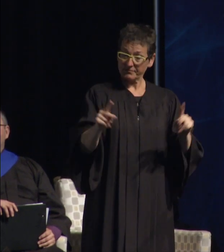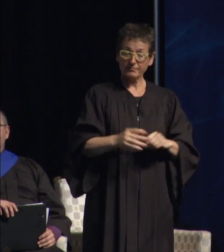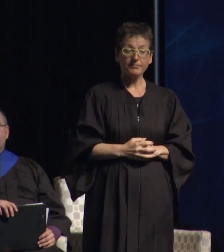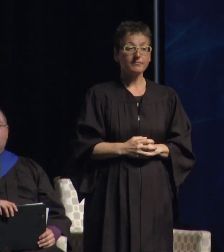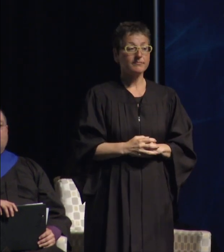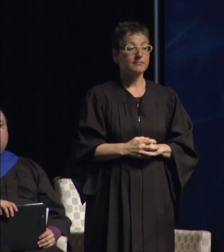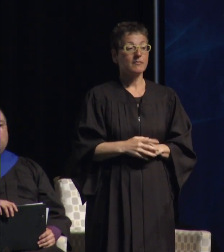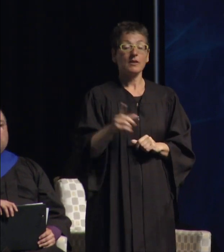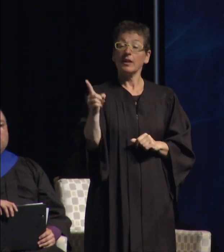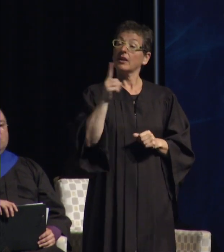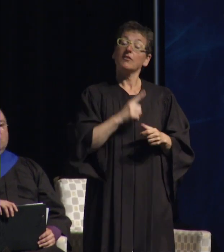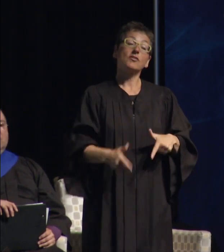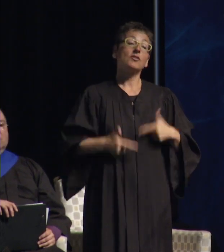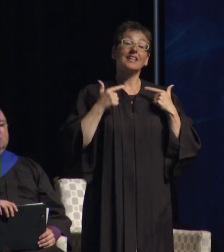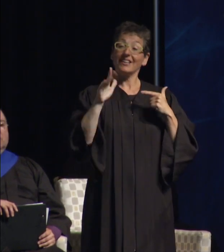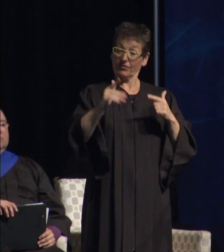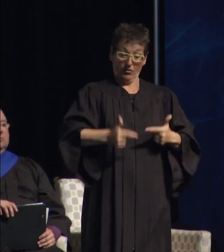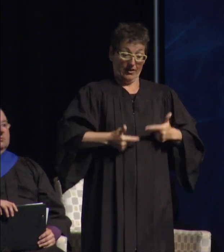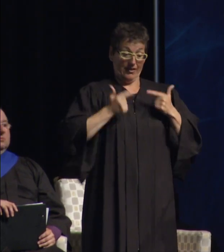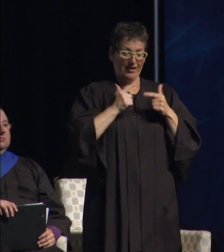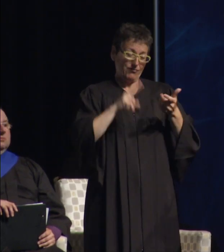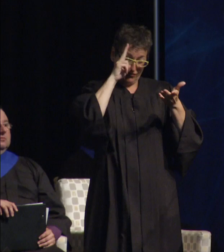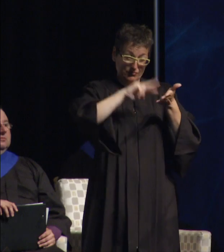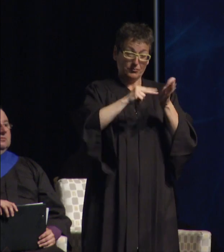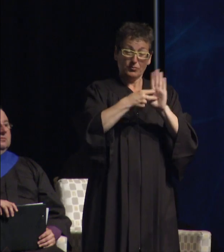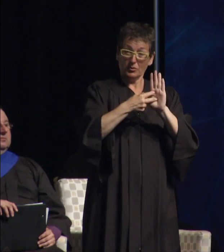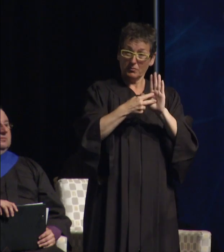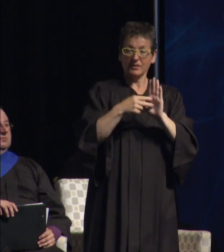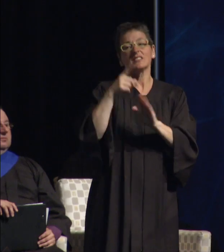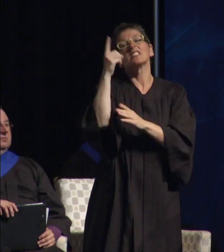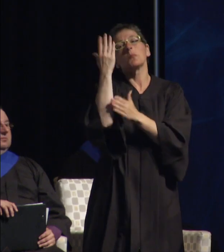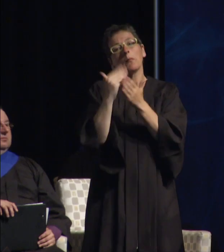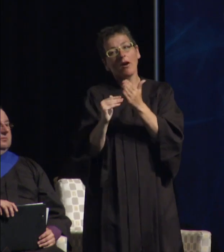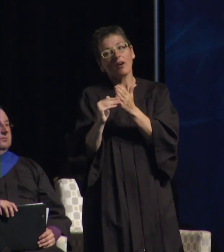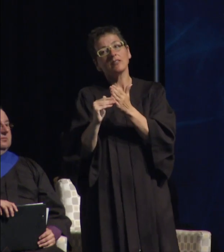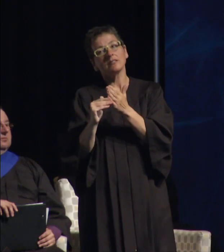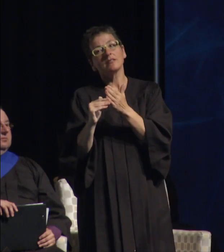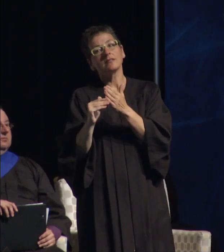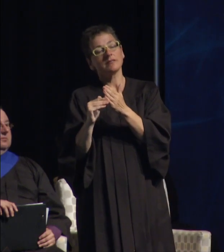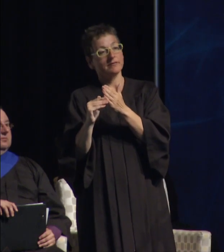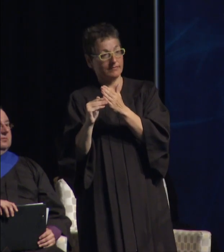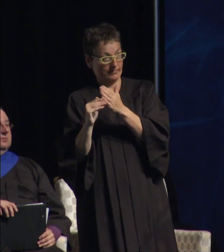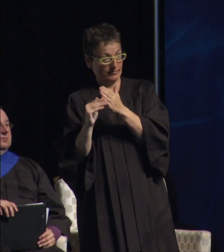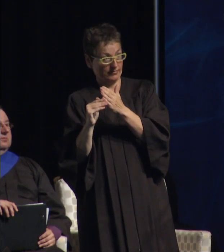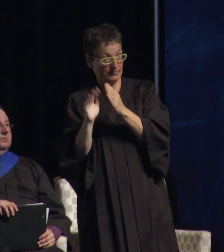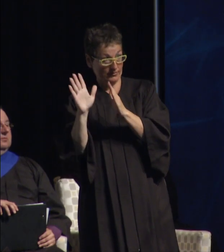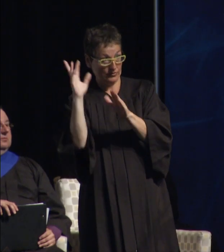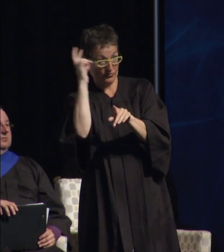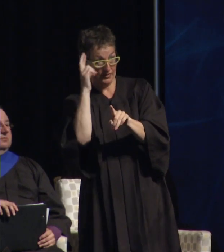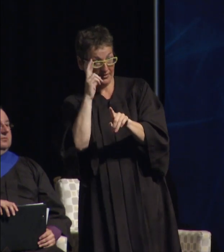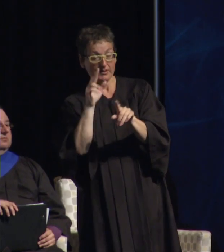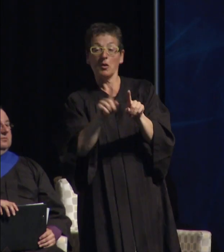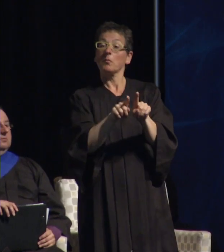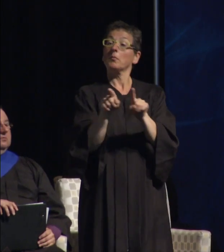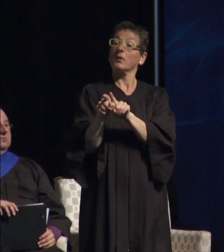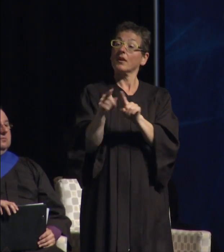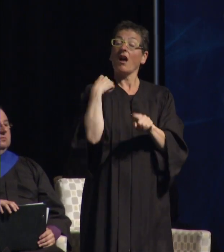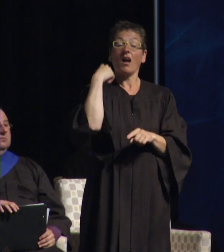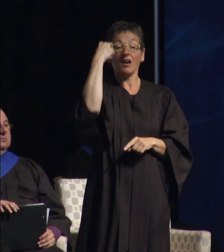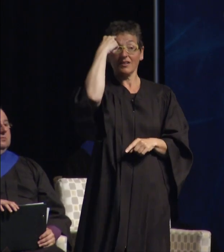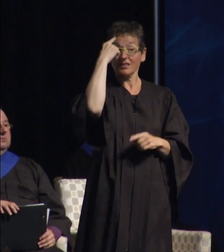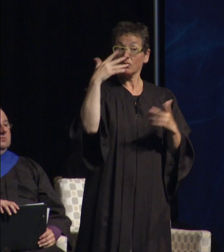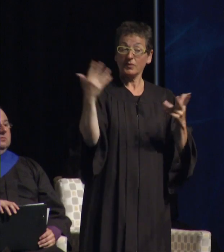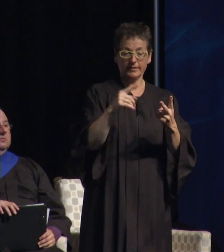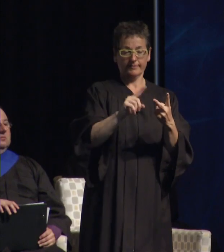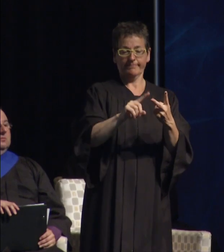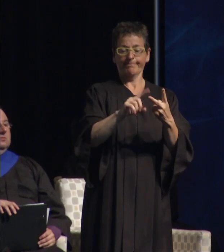that living one's life with purpose is only part of the formula for enduring success. I believe we must also be passionate about what